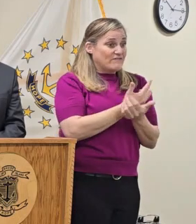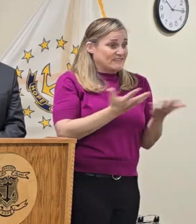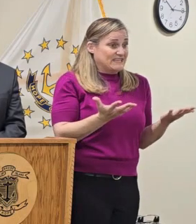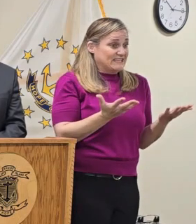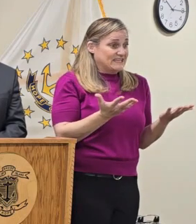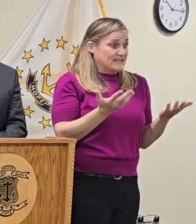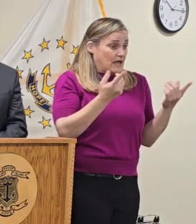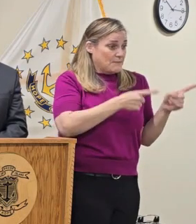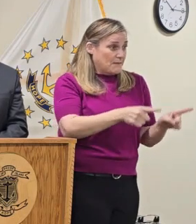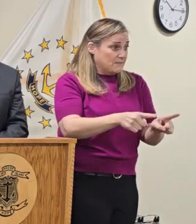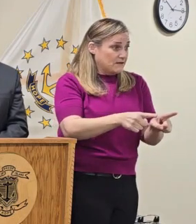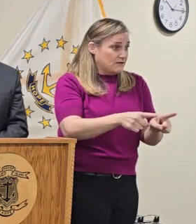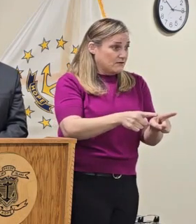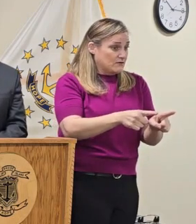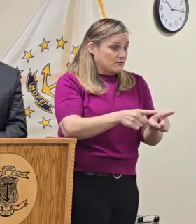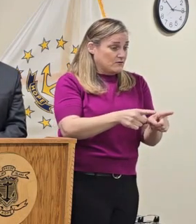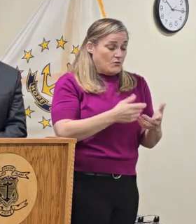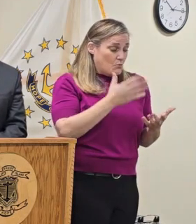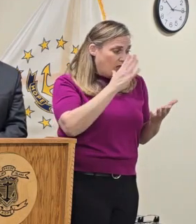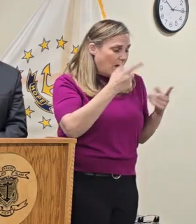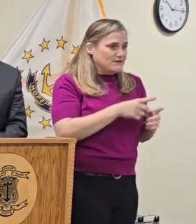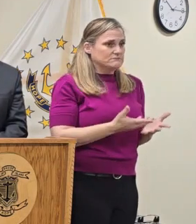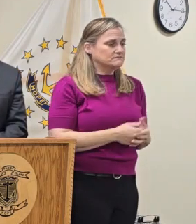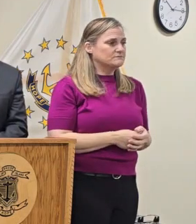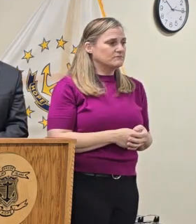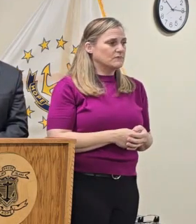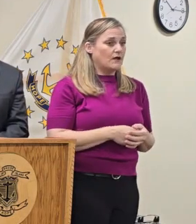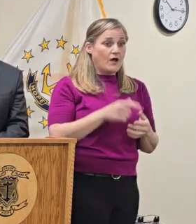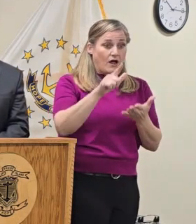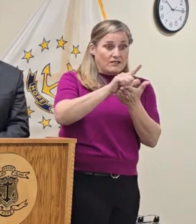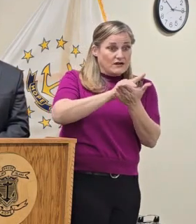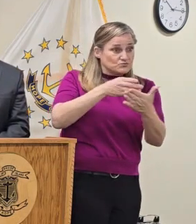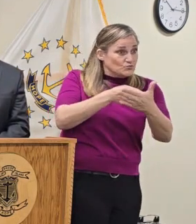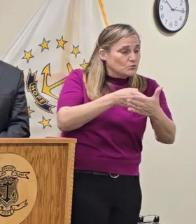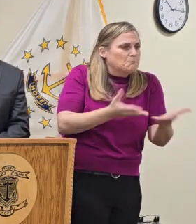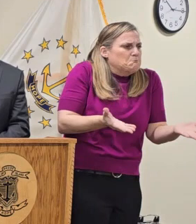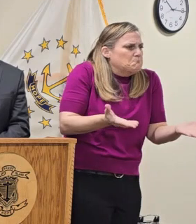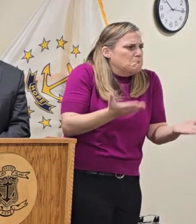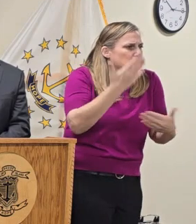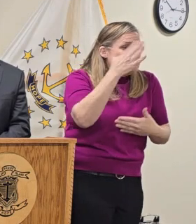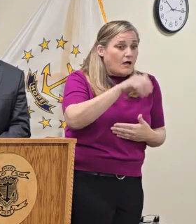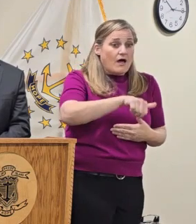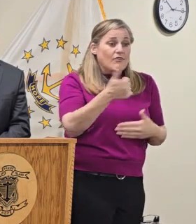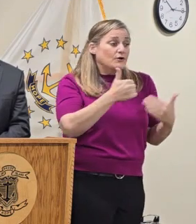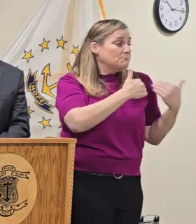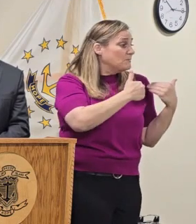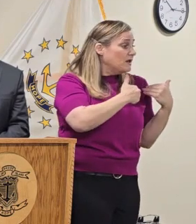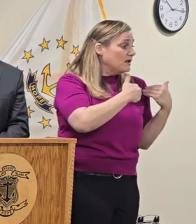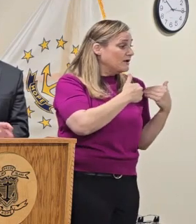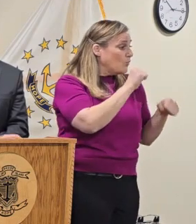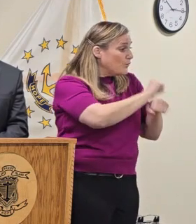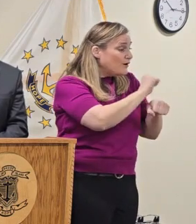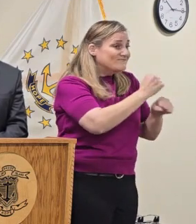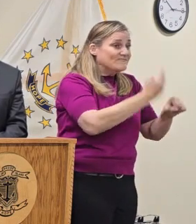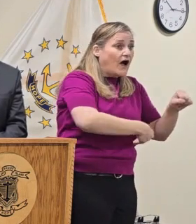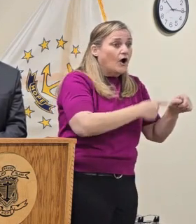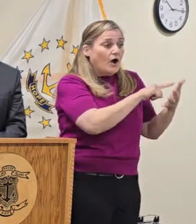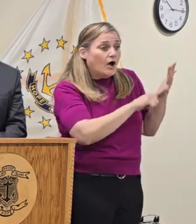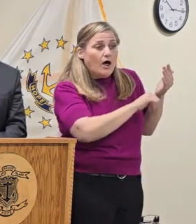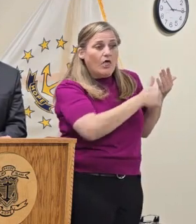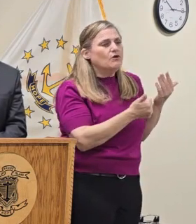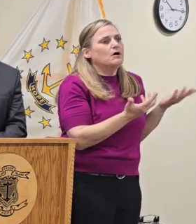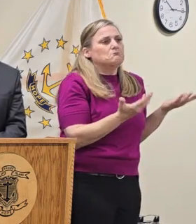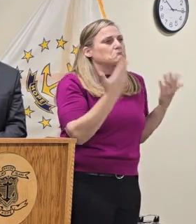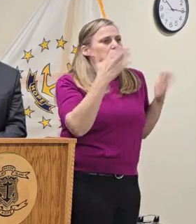legal lawsuit, is there any other accountability you expect internally for state employees? Yeah, I've already answered that multiple times, that